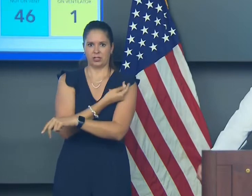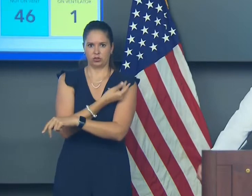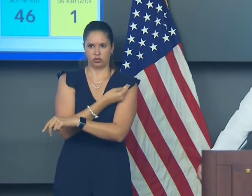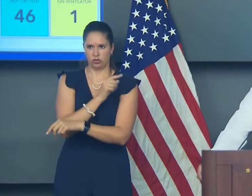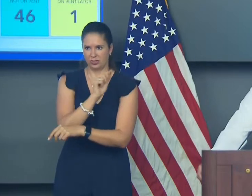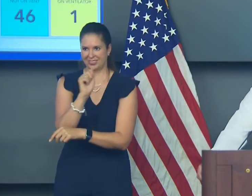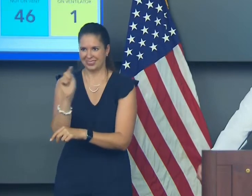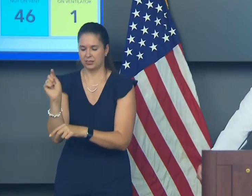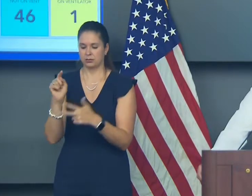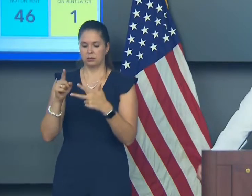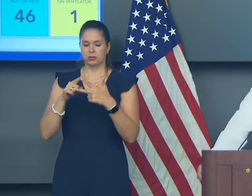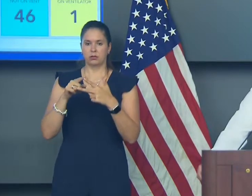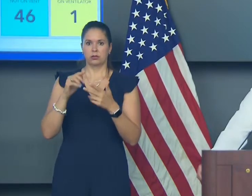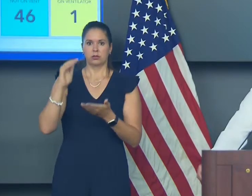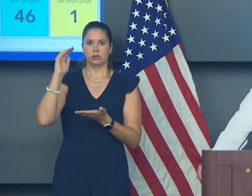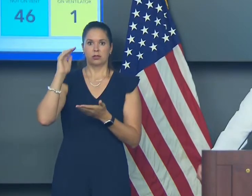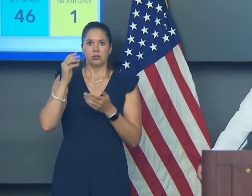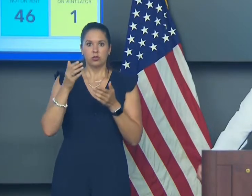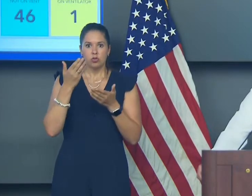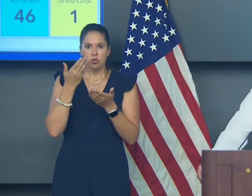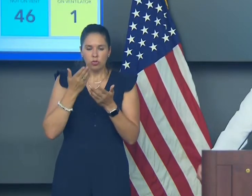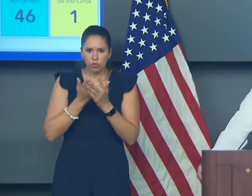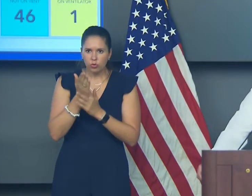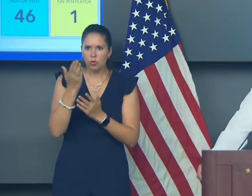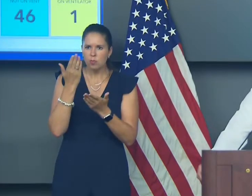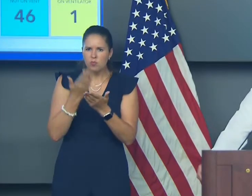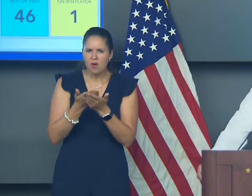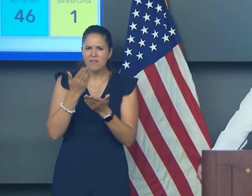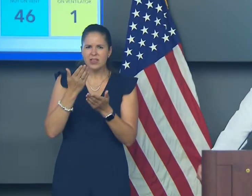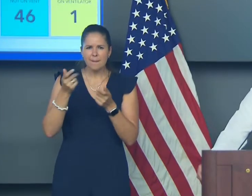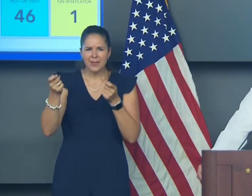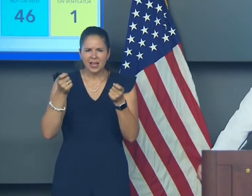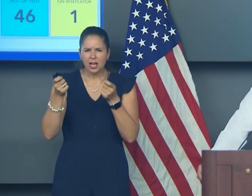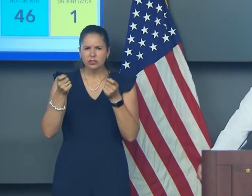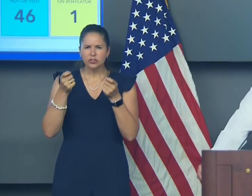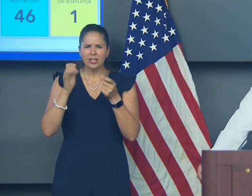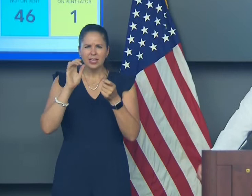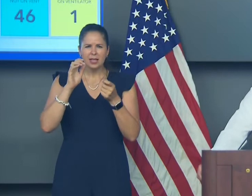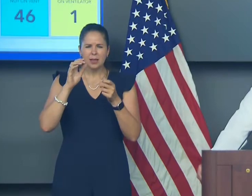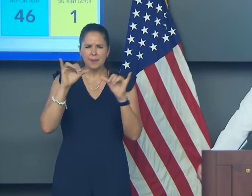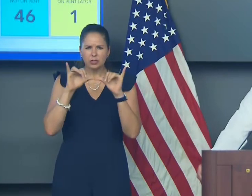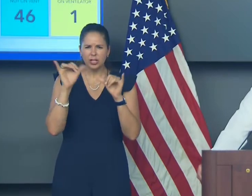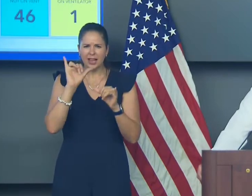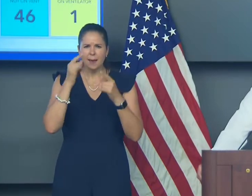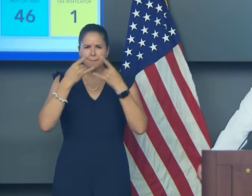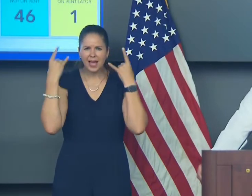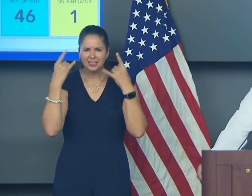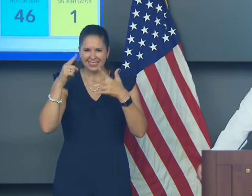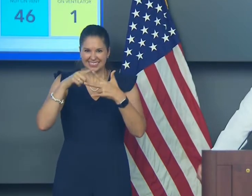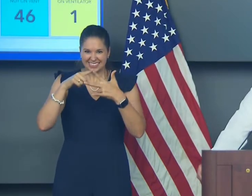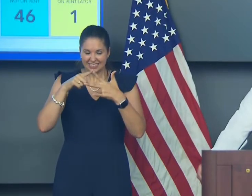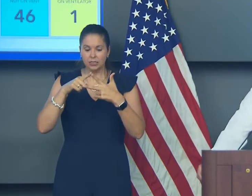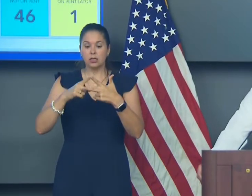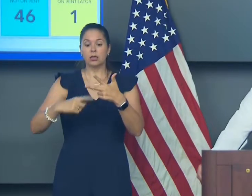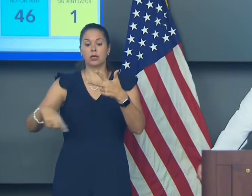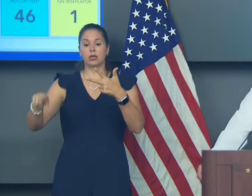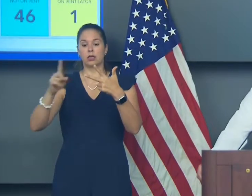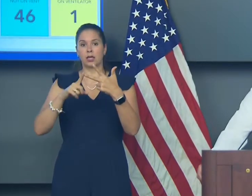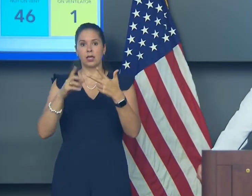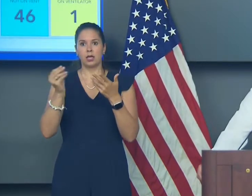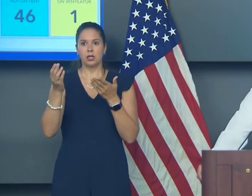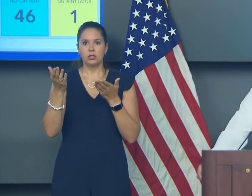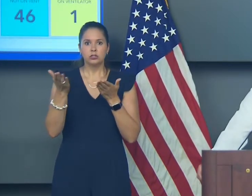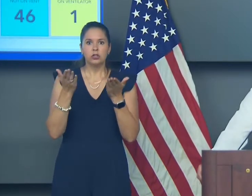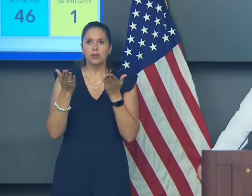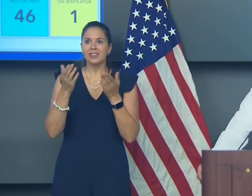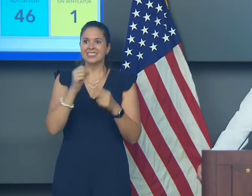to slow transmission through proven mitigation measures such as universal masking, and surging our staffing capacity in